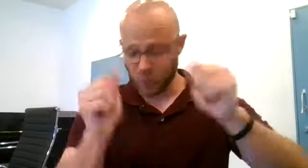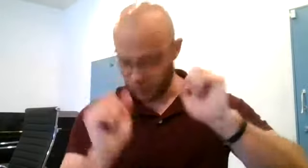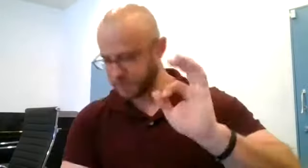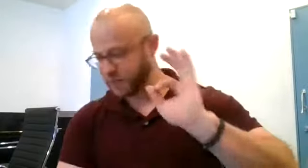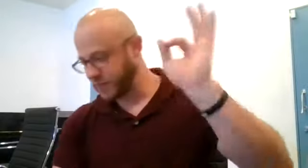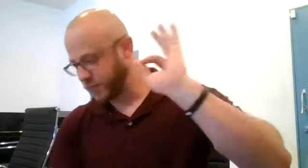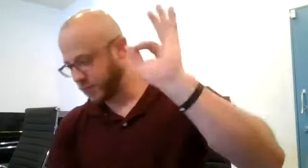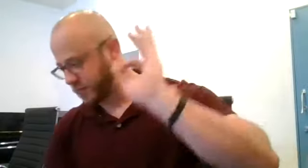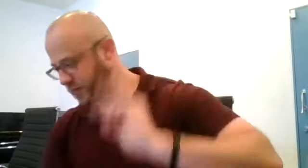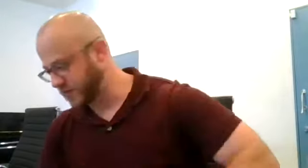Are we good? Okay.